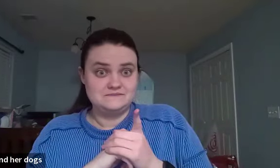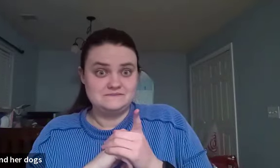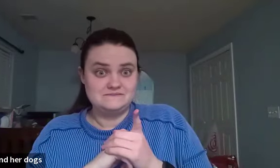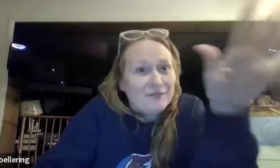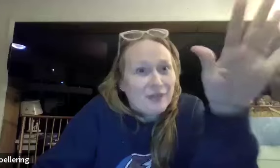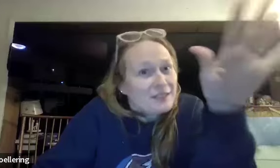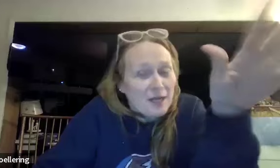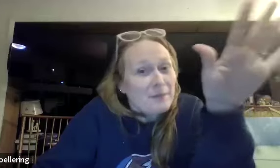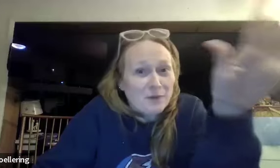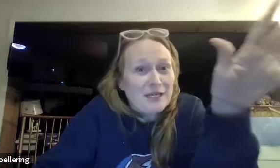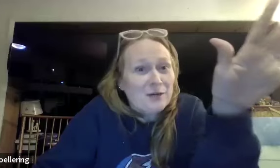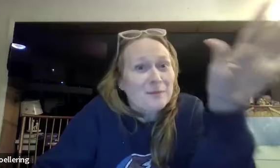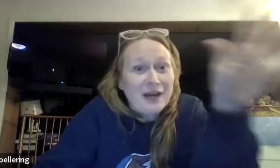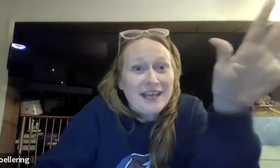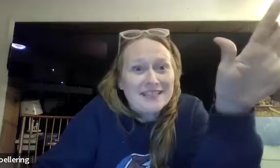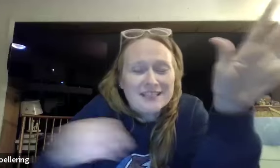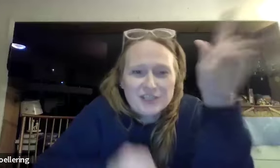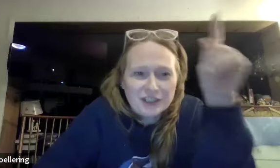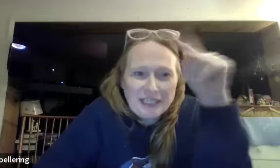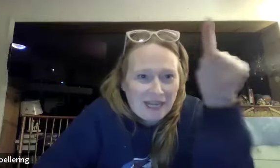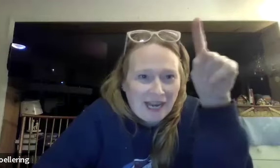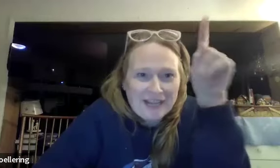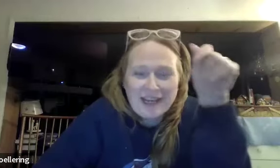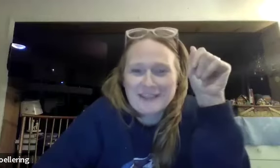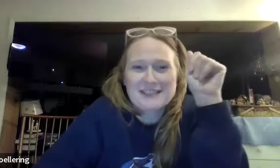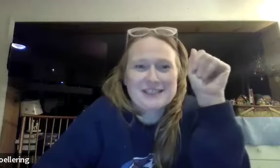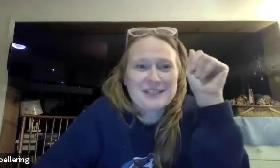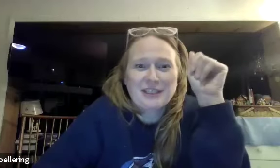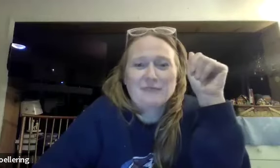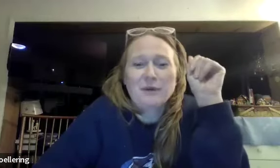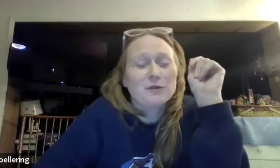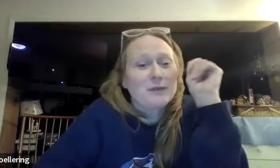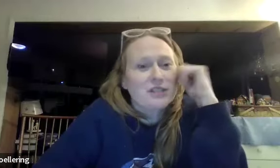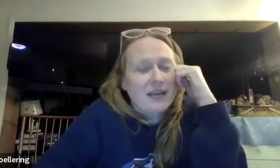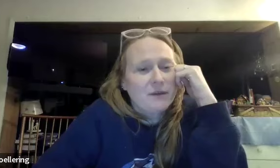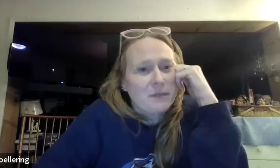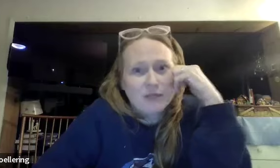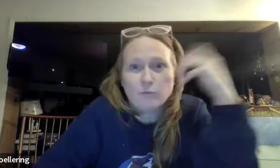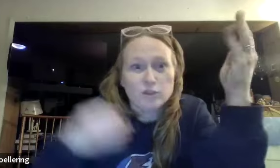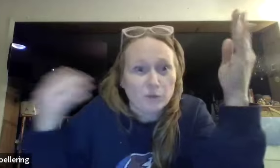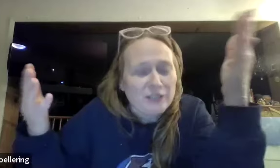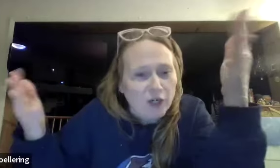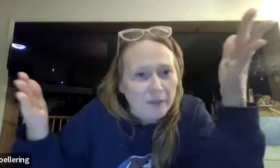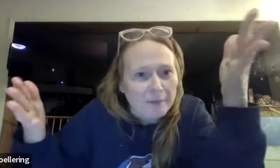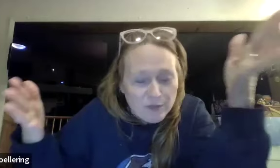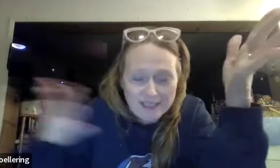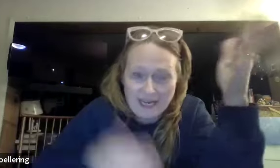I have got to stop us right here because Jillian and I have had this discussion whether we should have should we talk about music